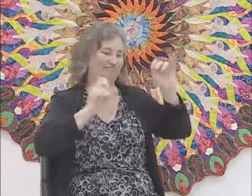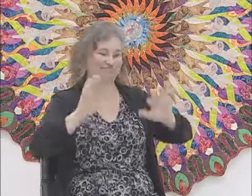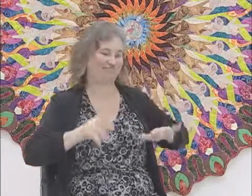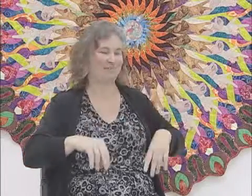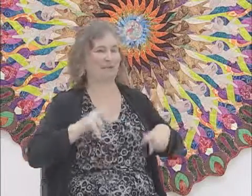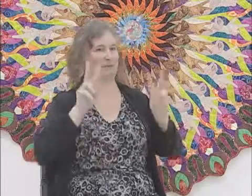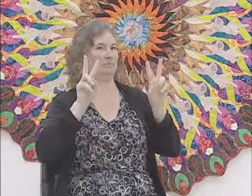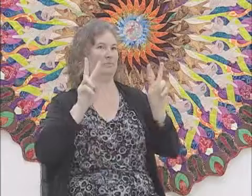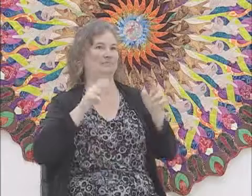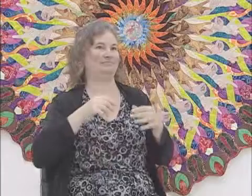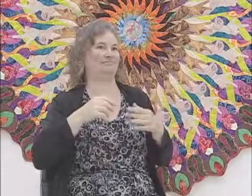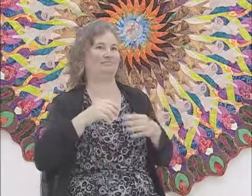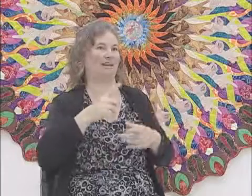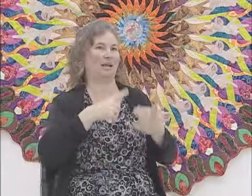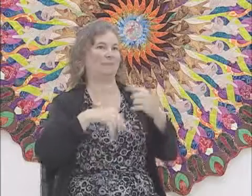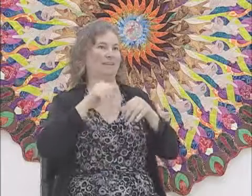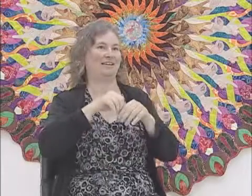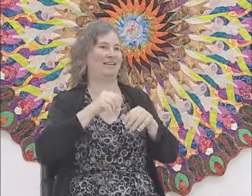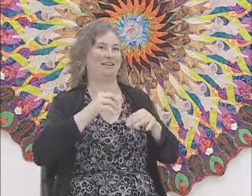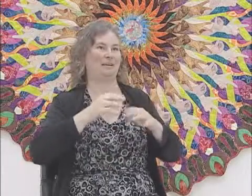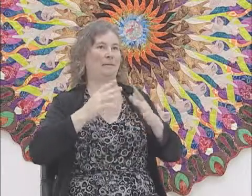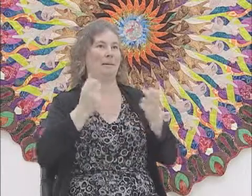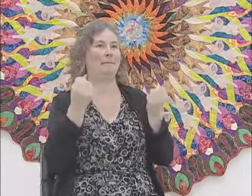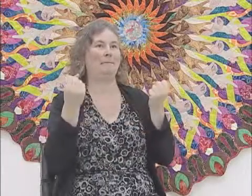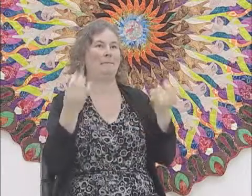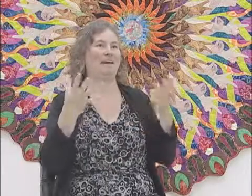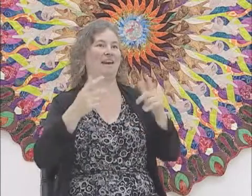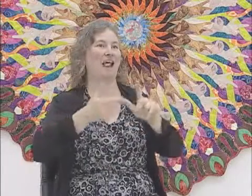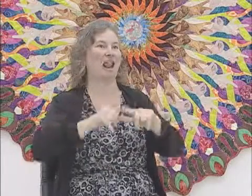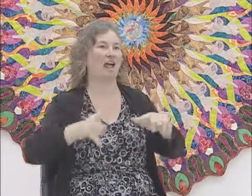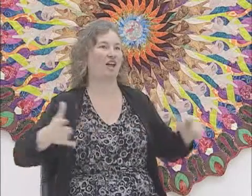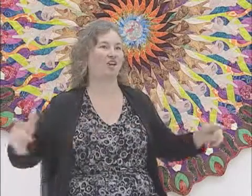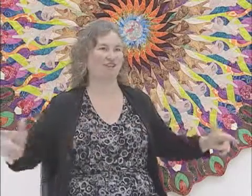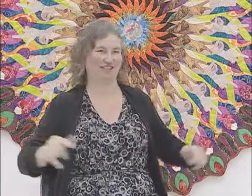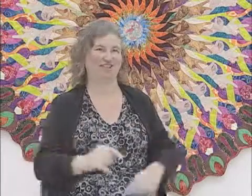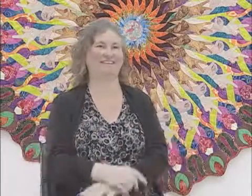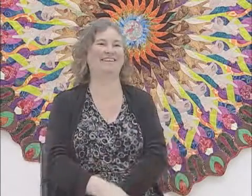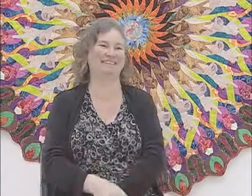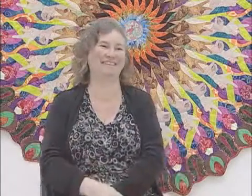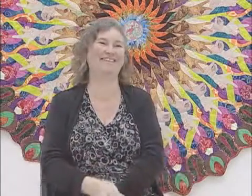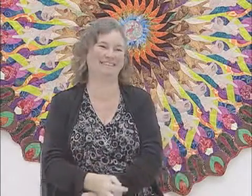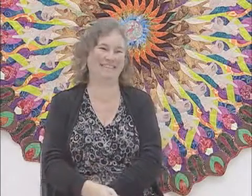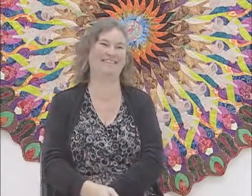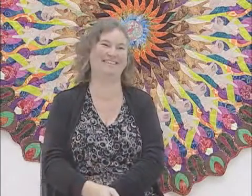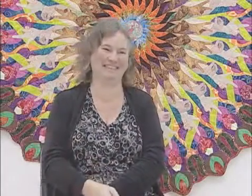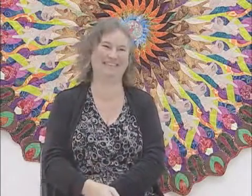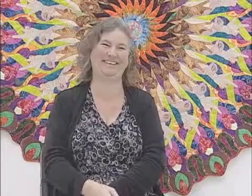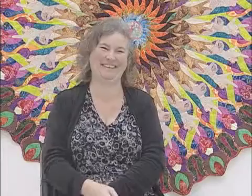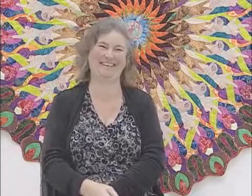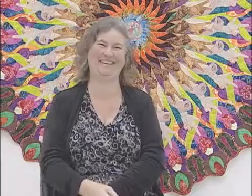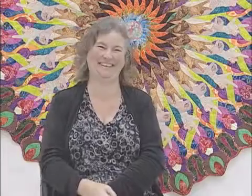the differences amongst all people. And it also to show that peace comes in all forms and all languages.